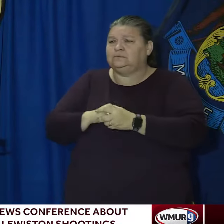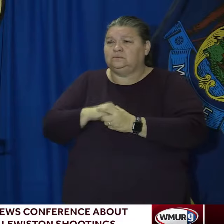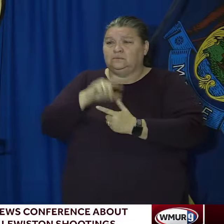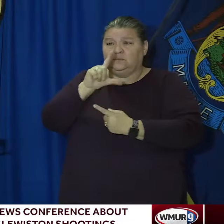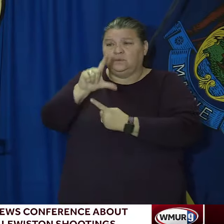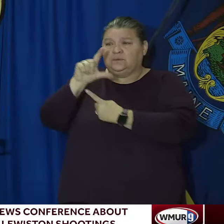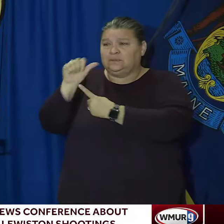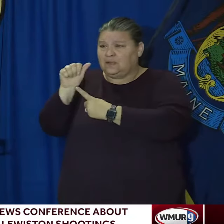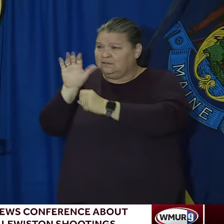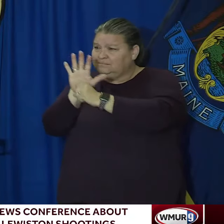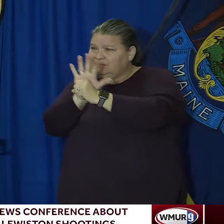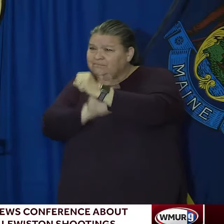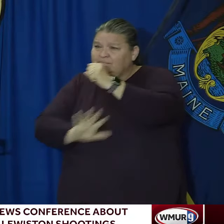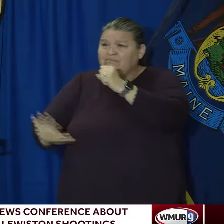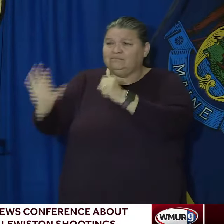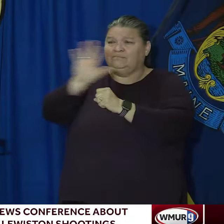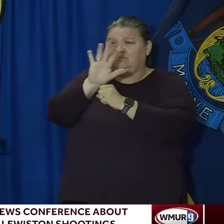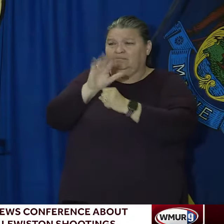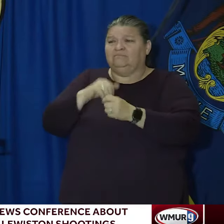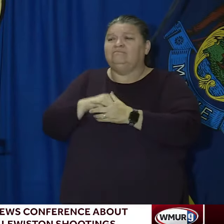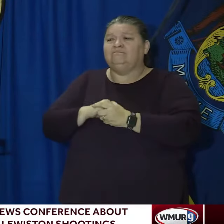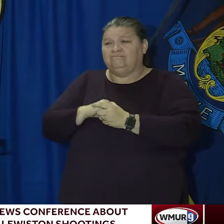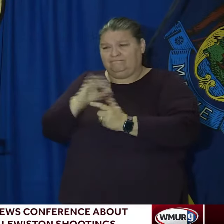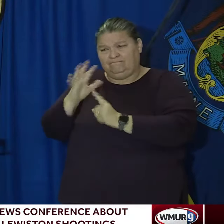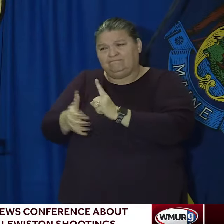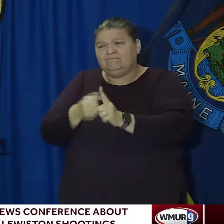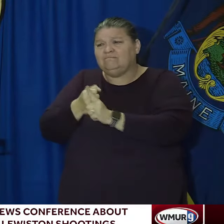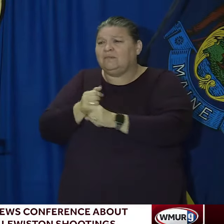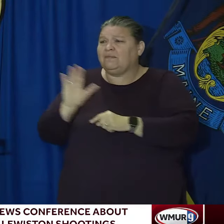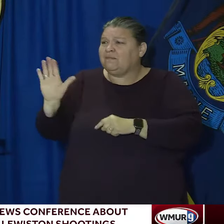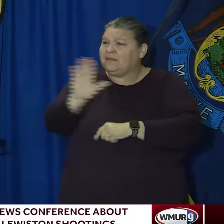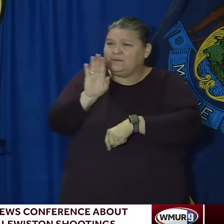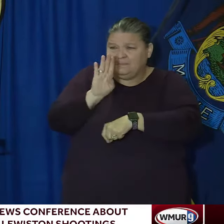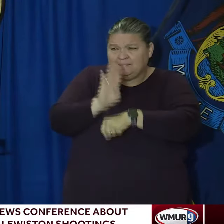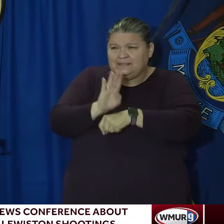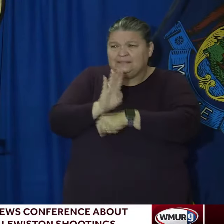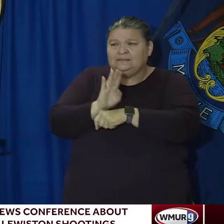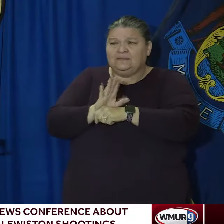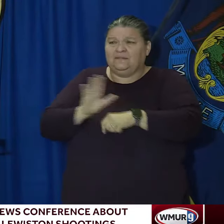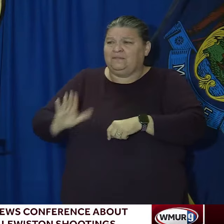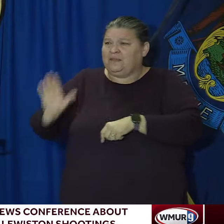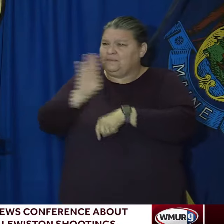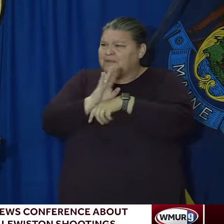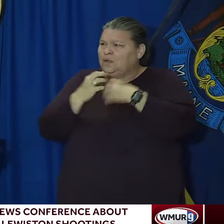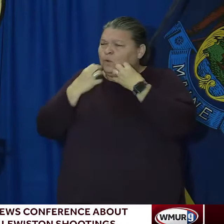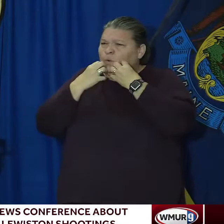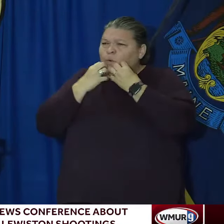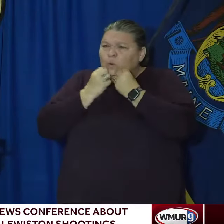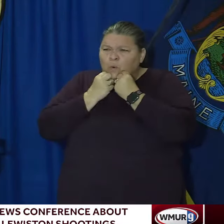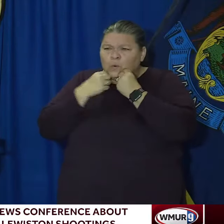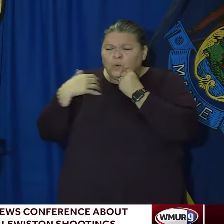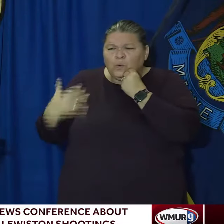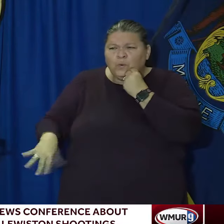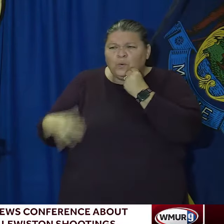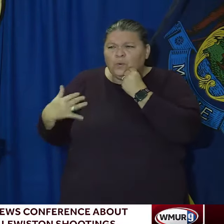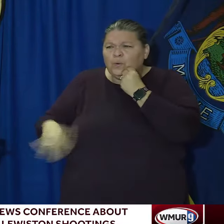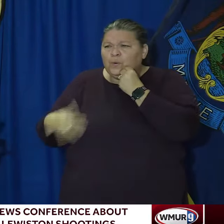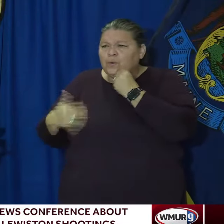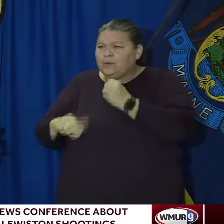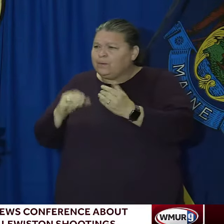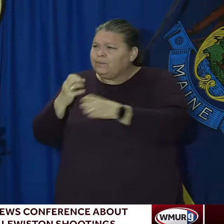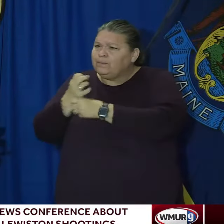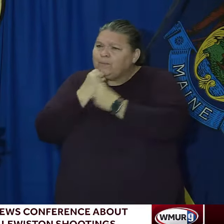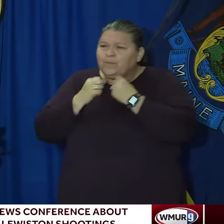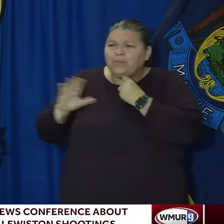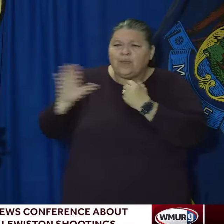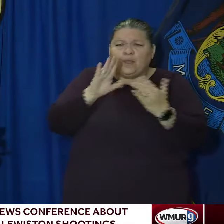surrounding areas. Those businesses are an important part of their communities, and they remained closed during the